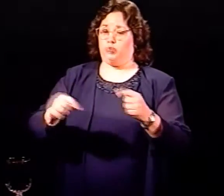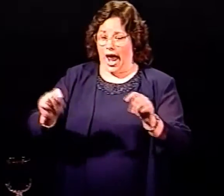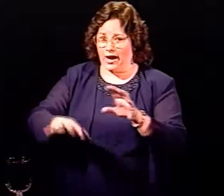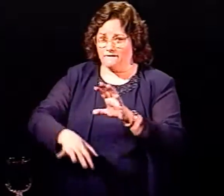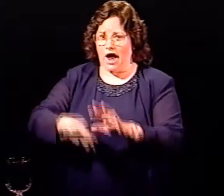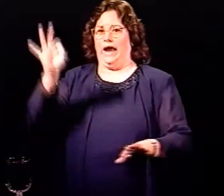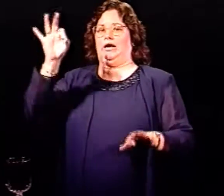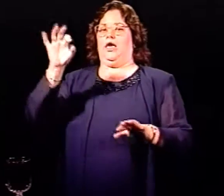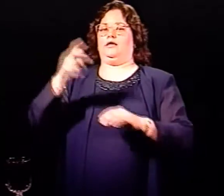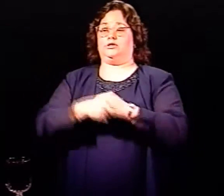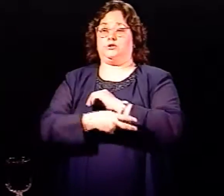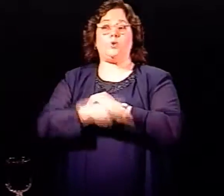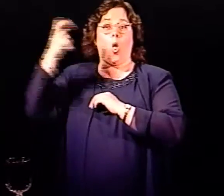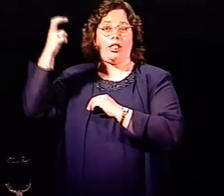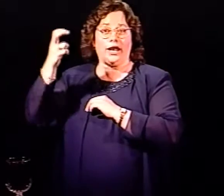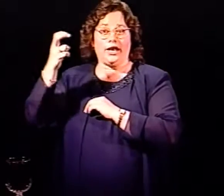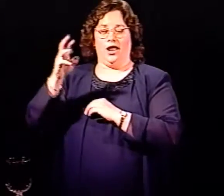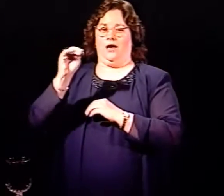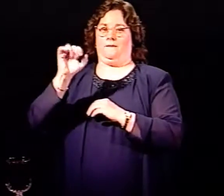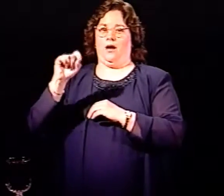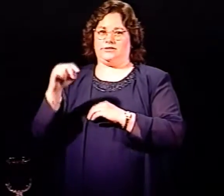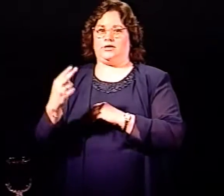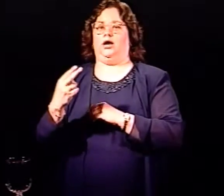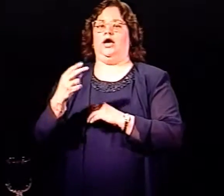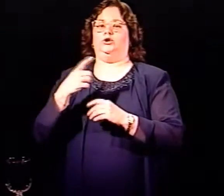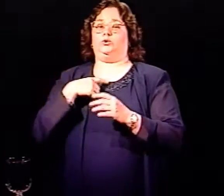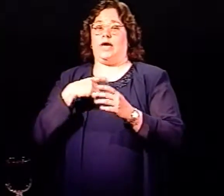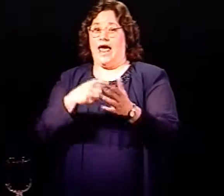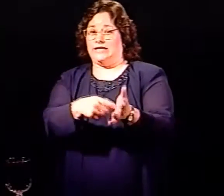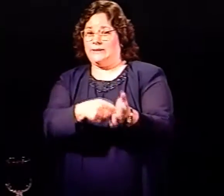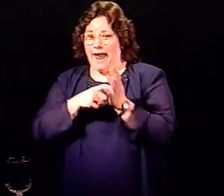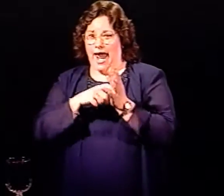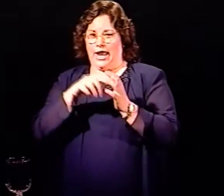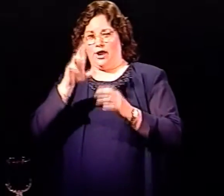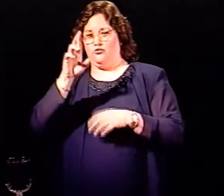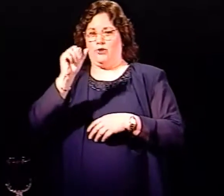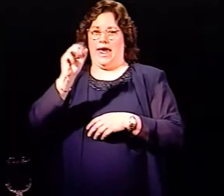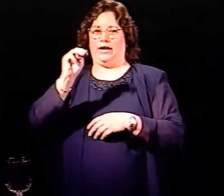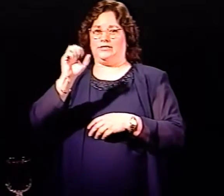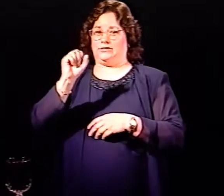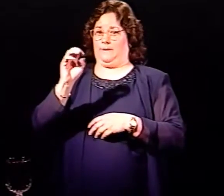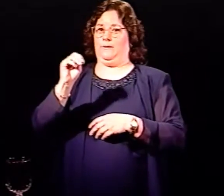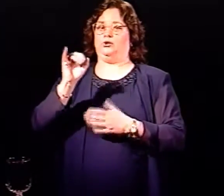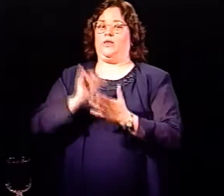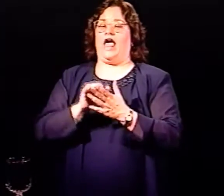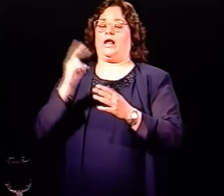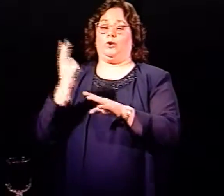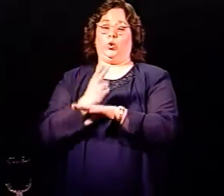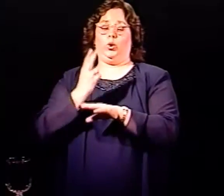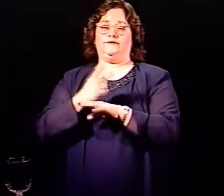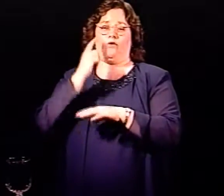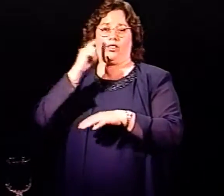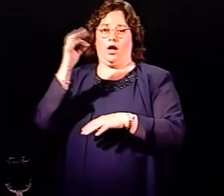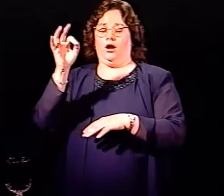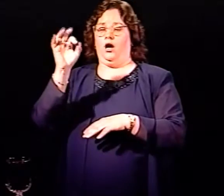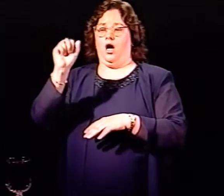matzah and to demand a ransom so that it can be used for the afikomen.